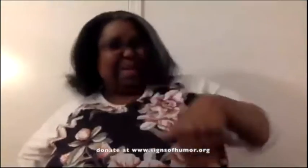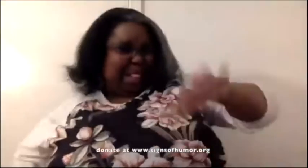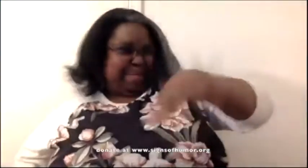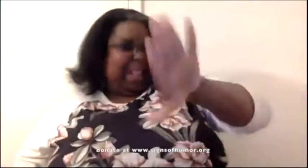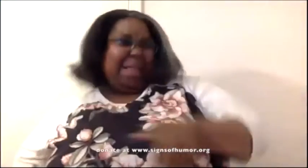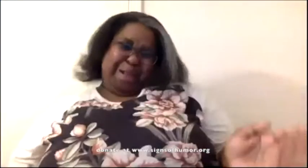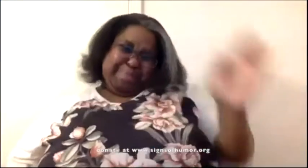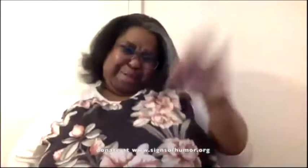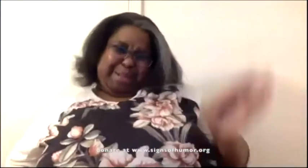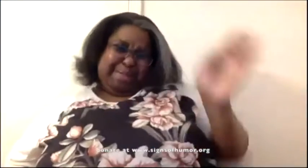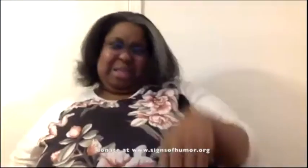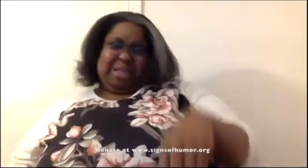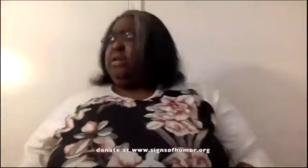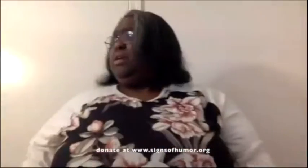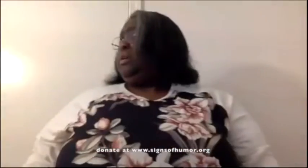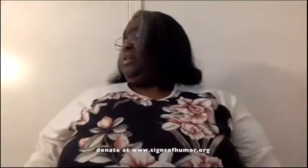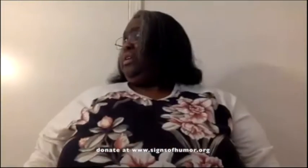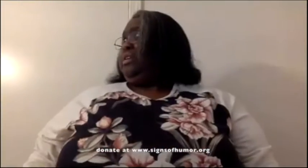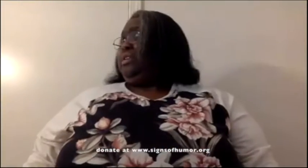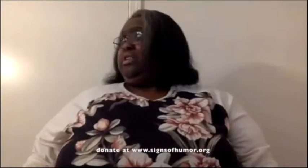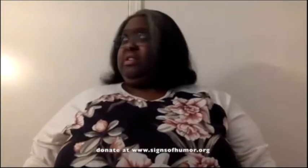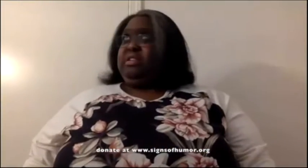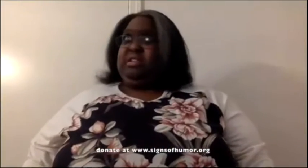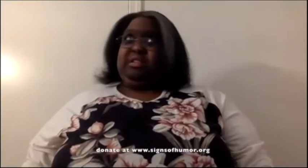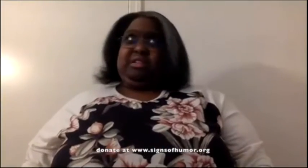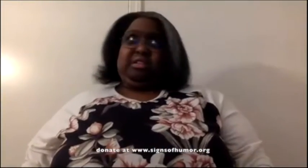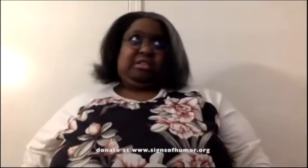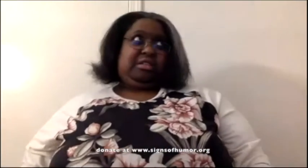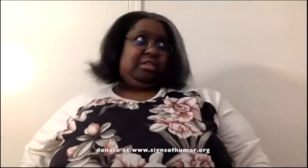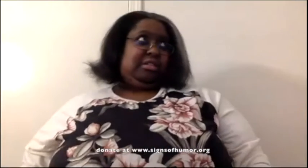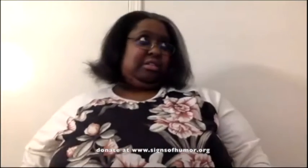on, just come to the front. You come on, just follow me.